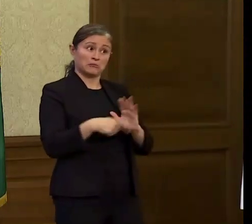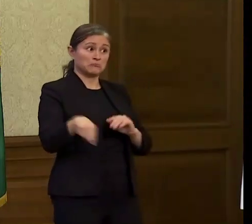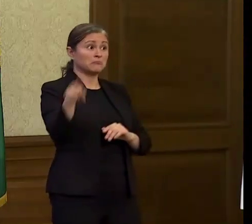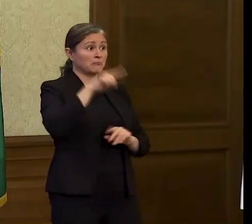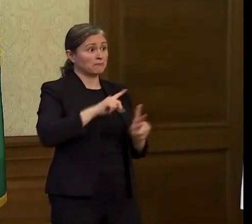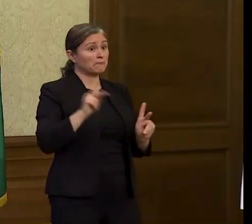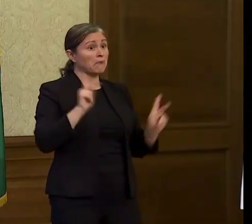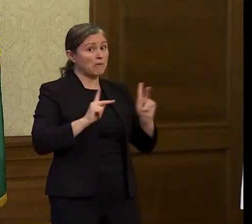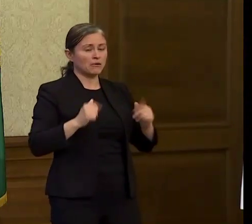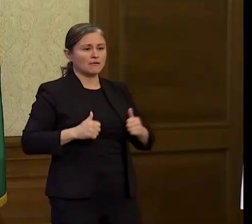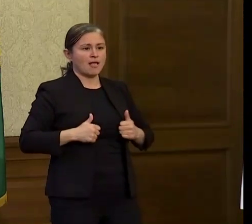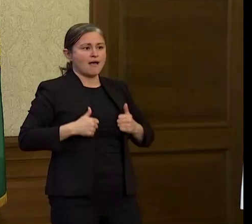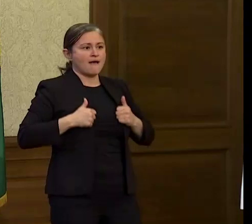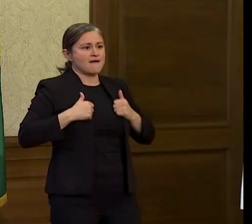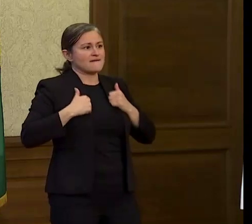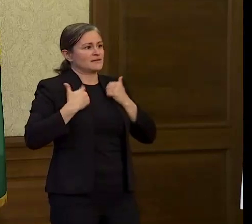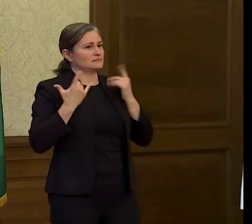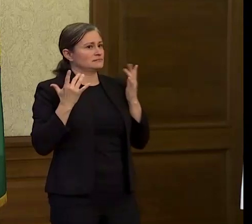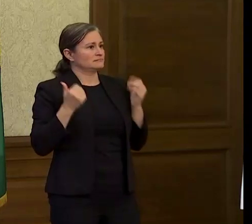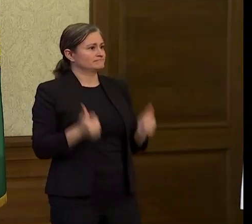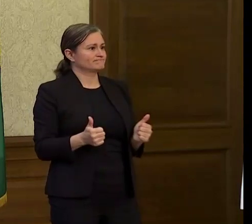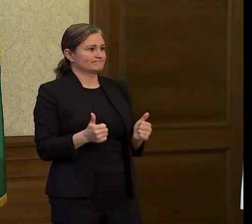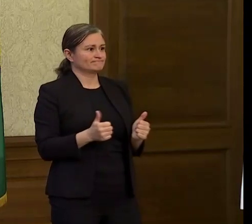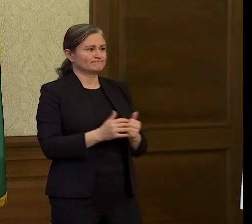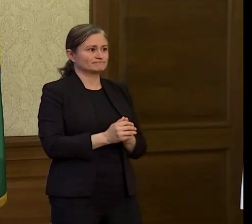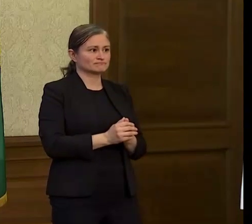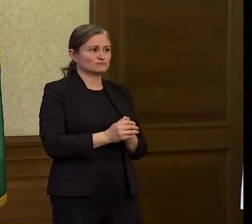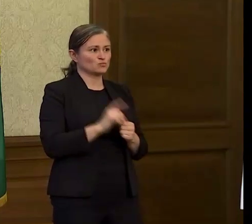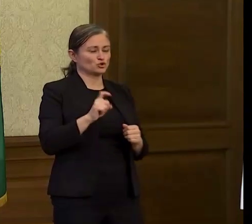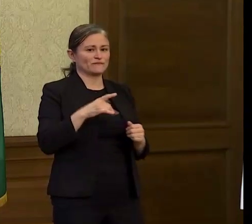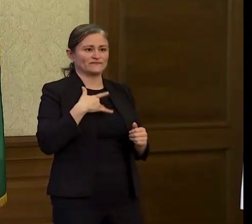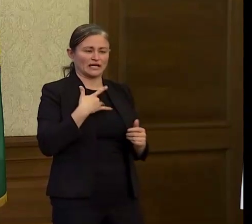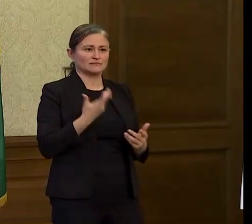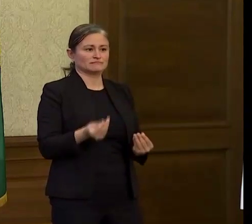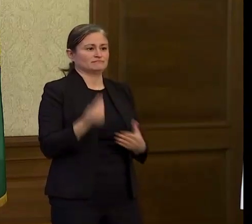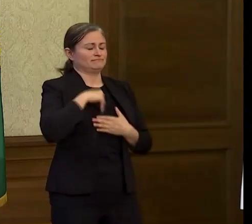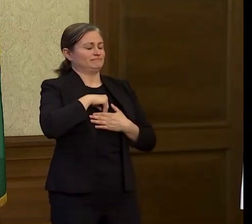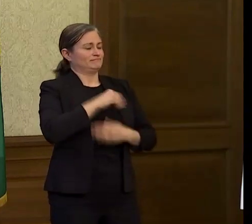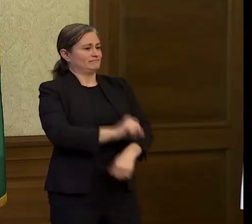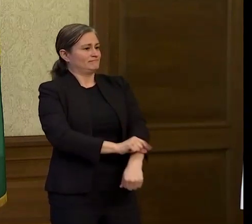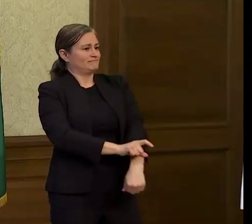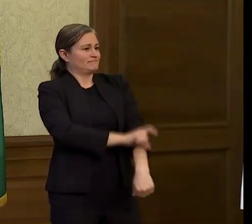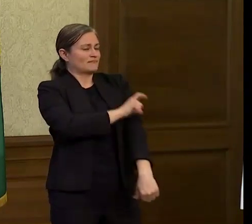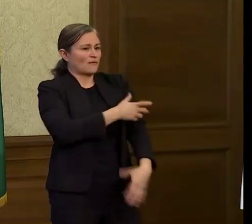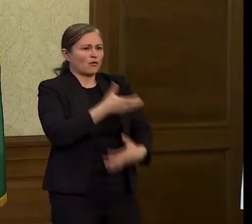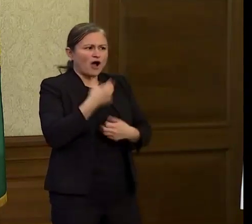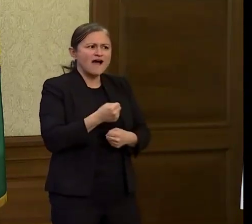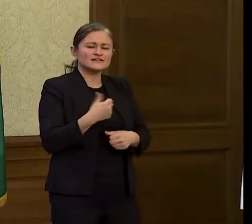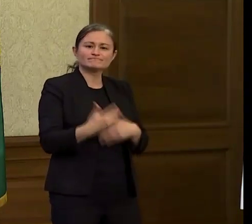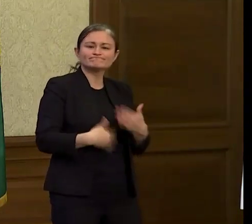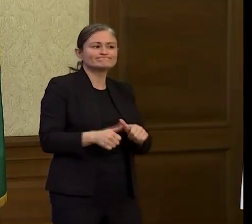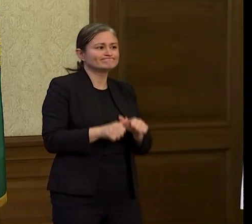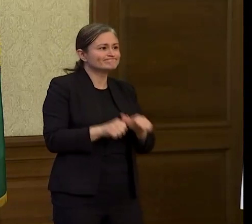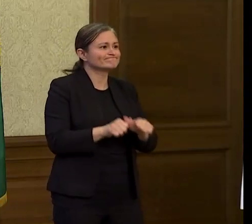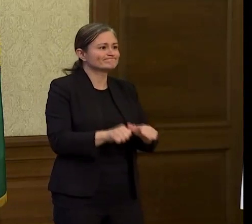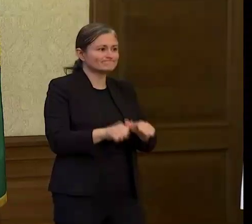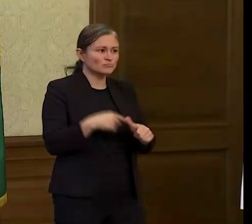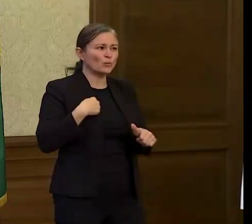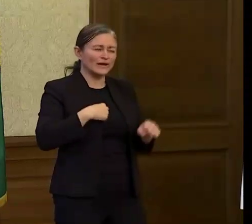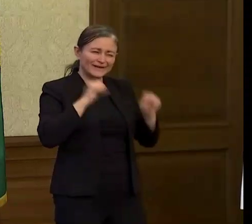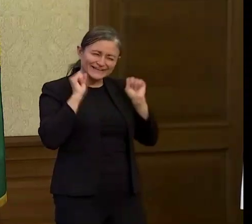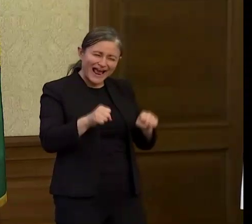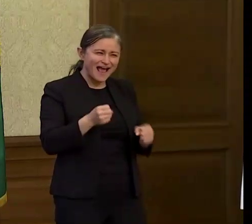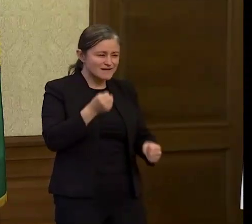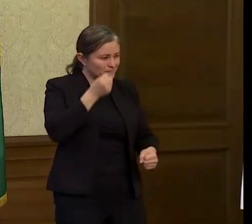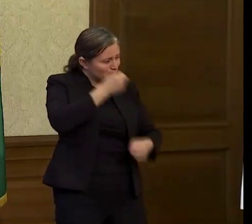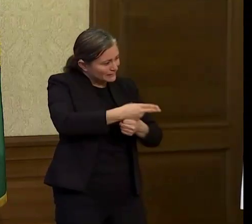So we should remain both confident and committed here. And if we are, we're going to get through this. Next, we're gonna have Hannah